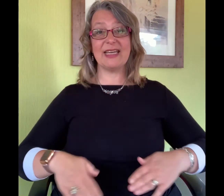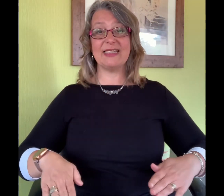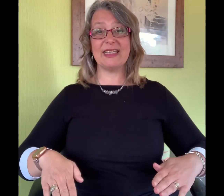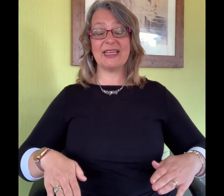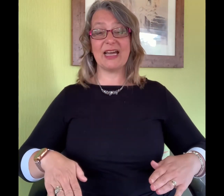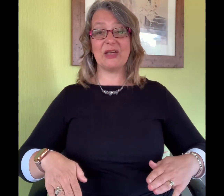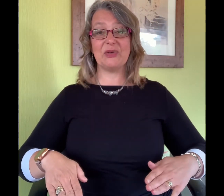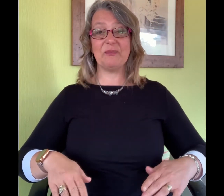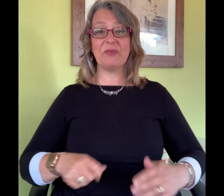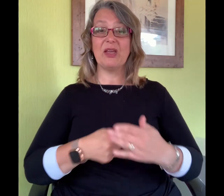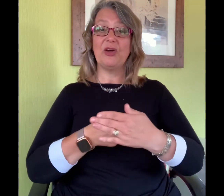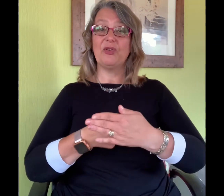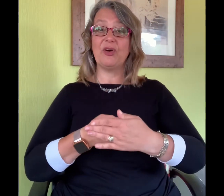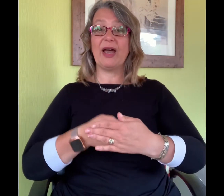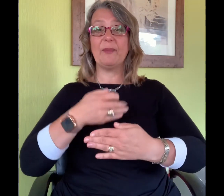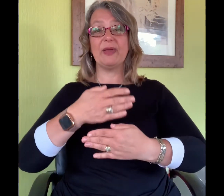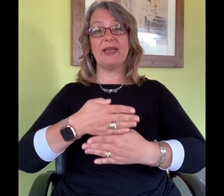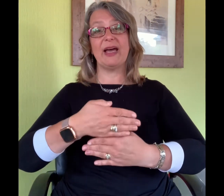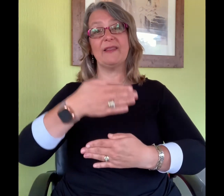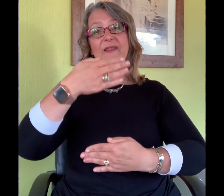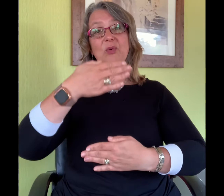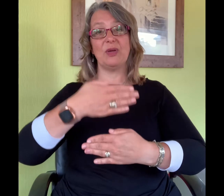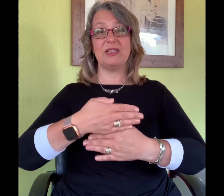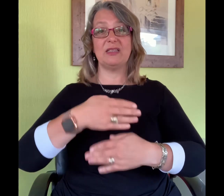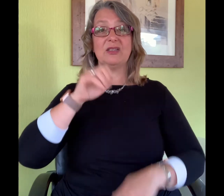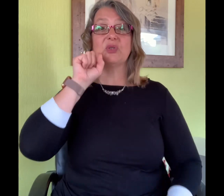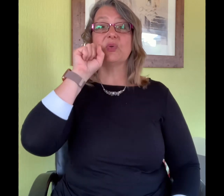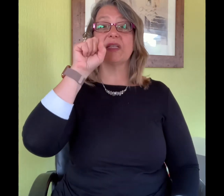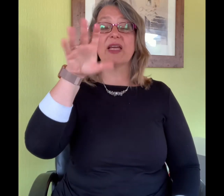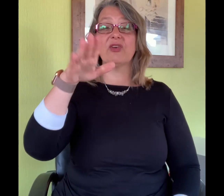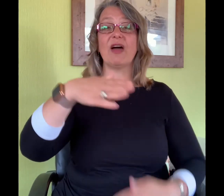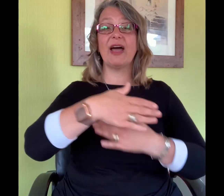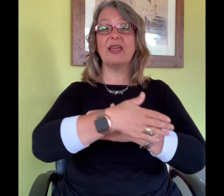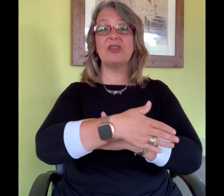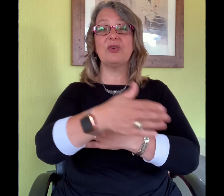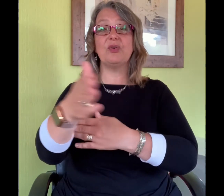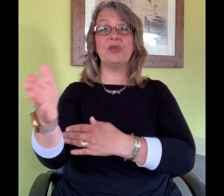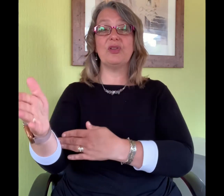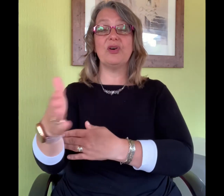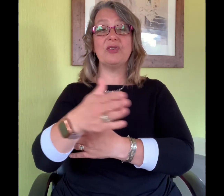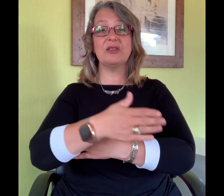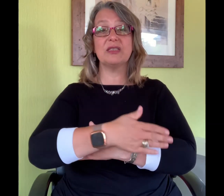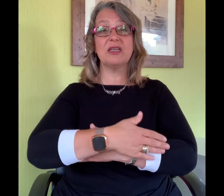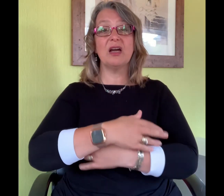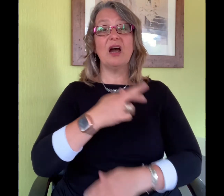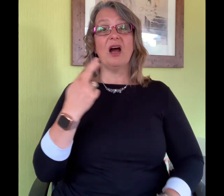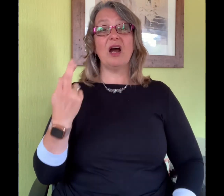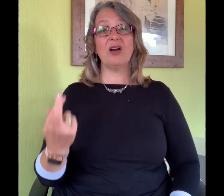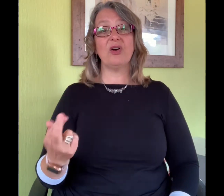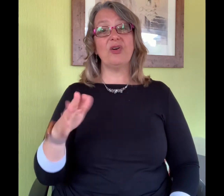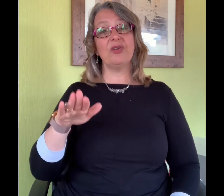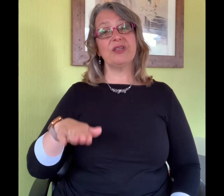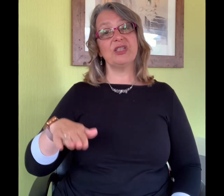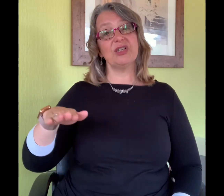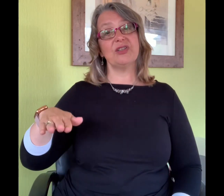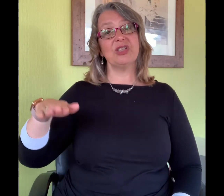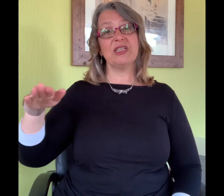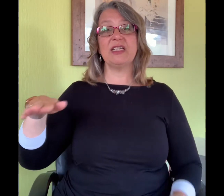nighty gown, rapping at the windows and crying through the locks. Are all the children in